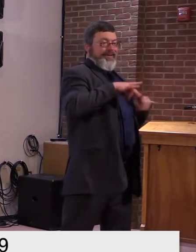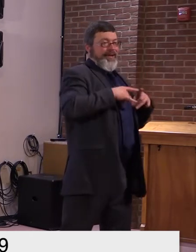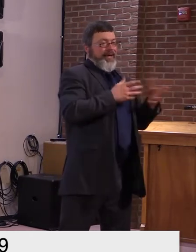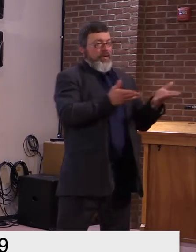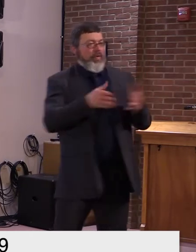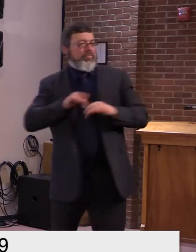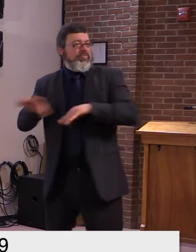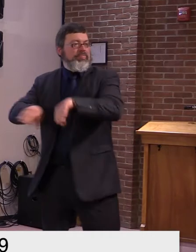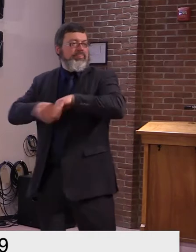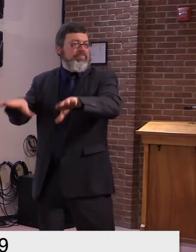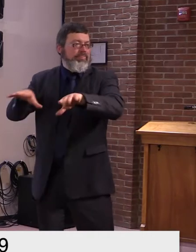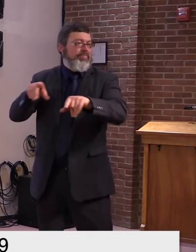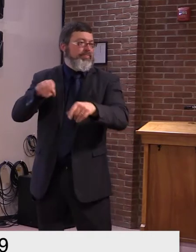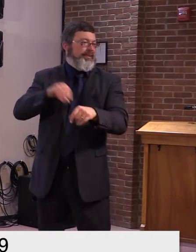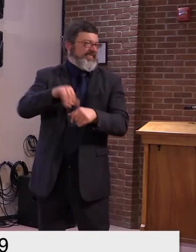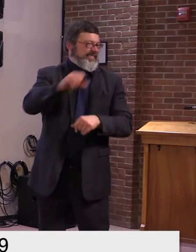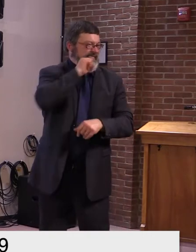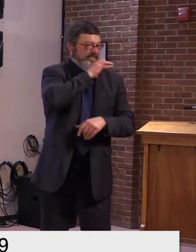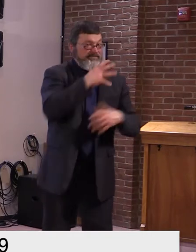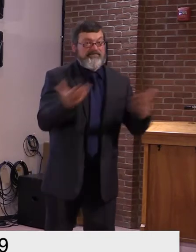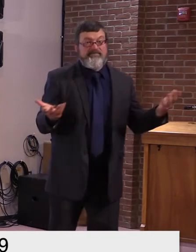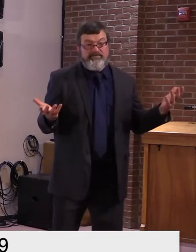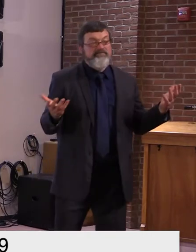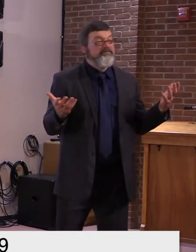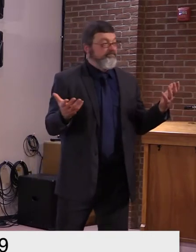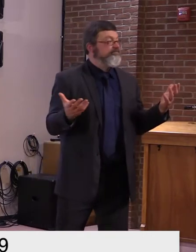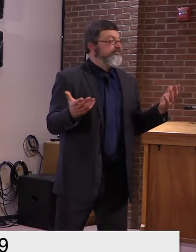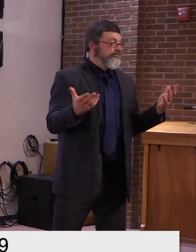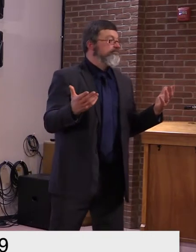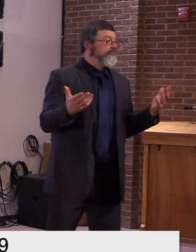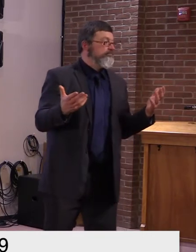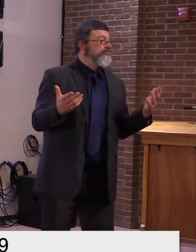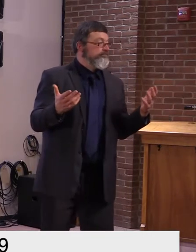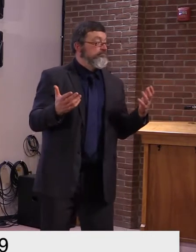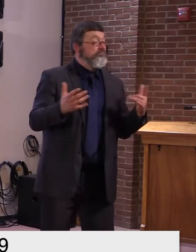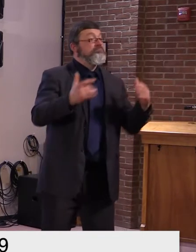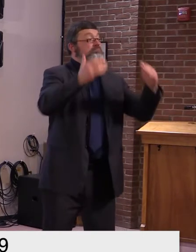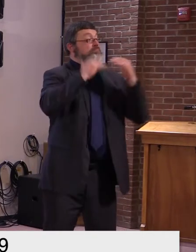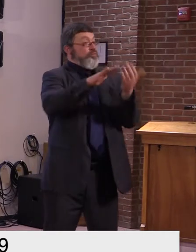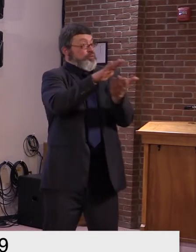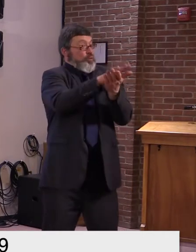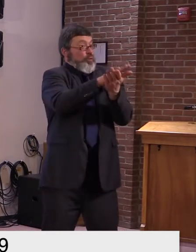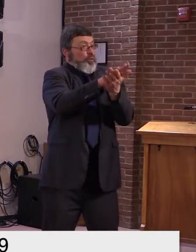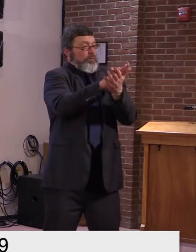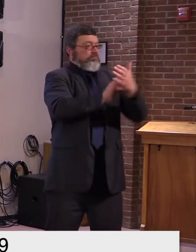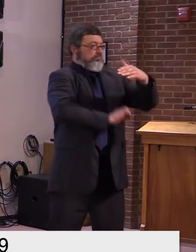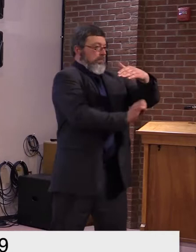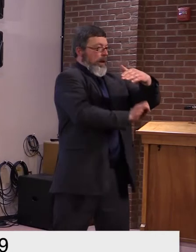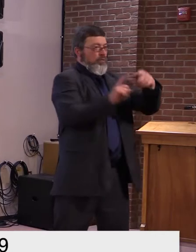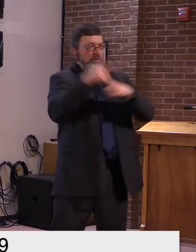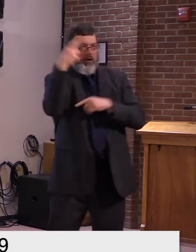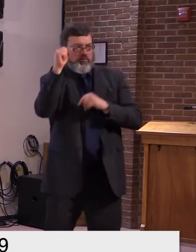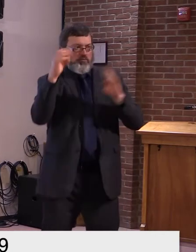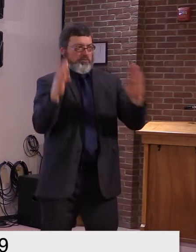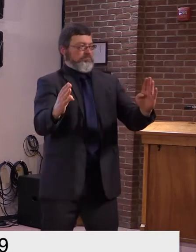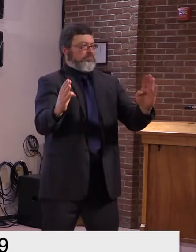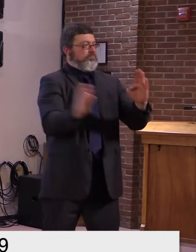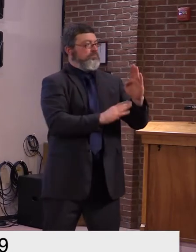new K-12 cases were reported across the region, with 288 of those cases reported in the state of